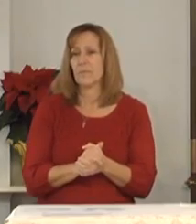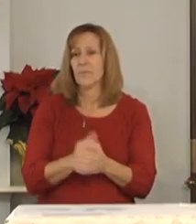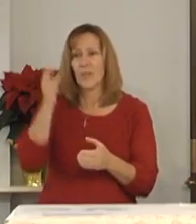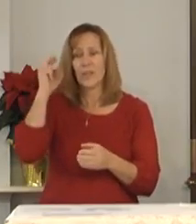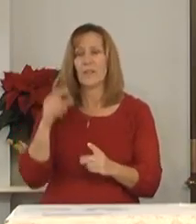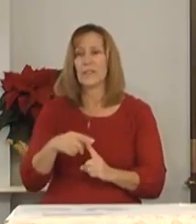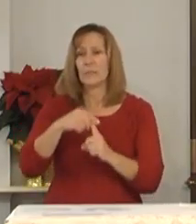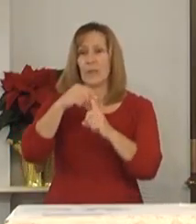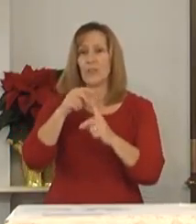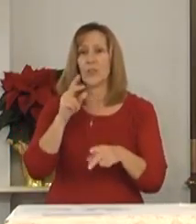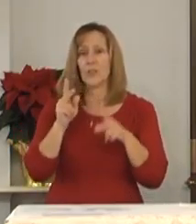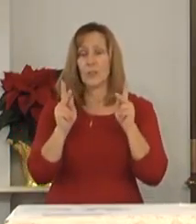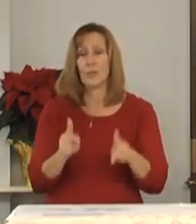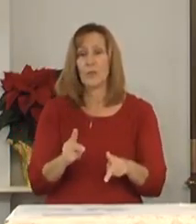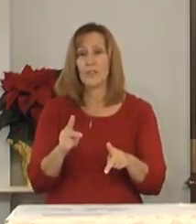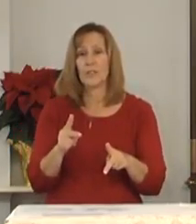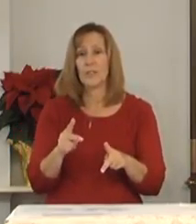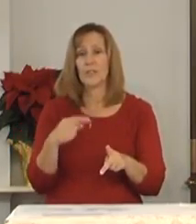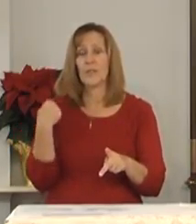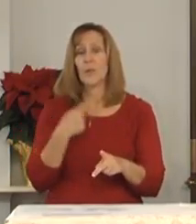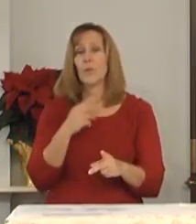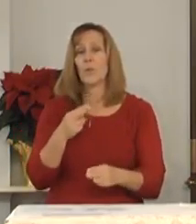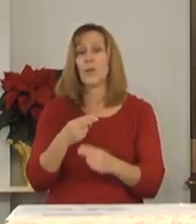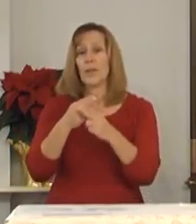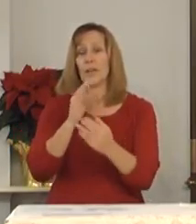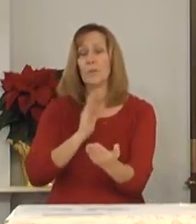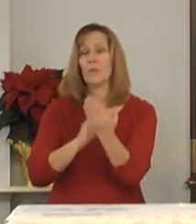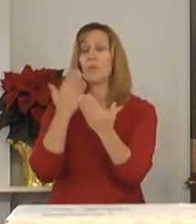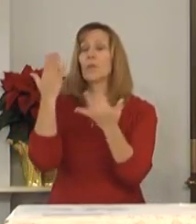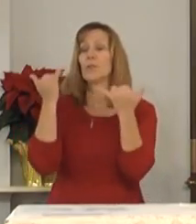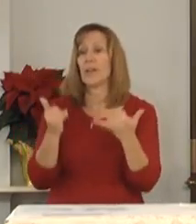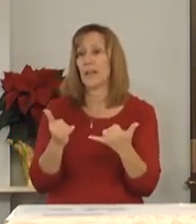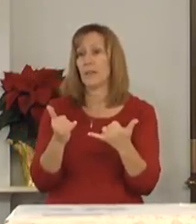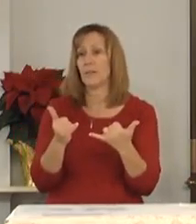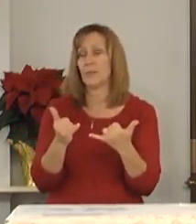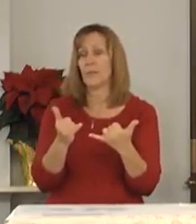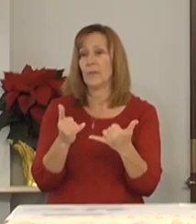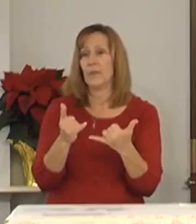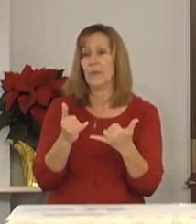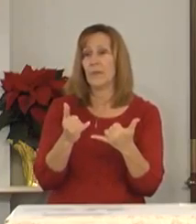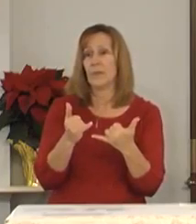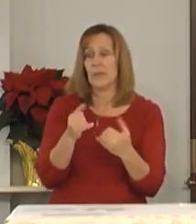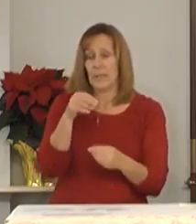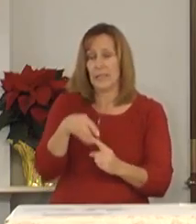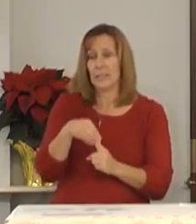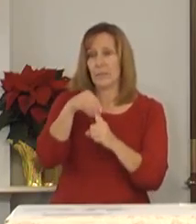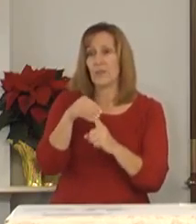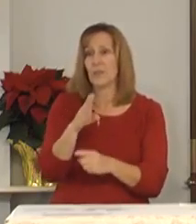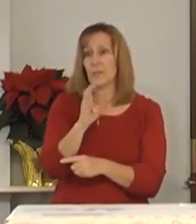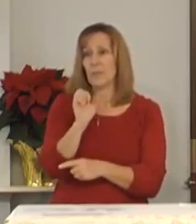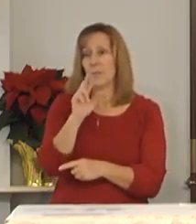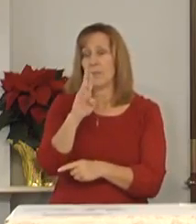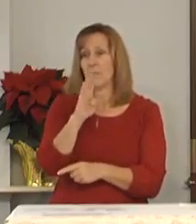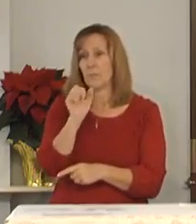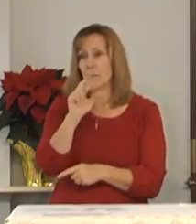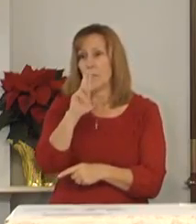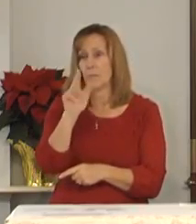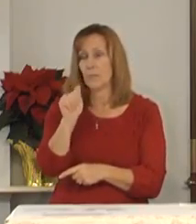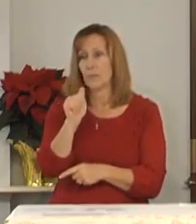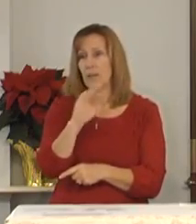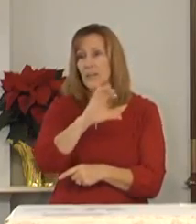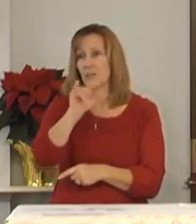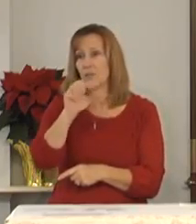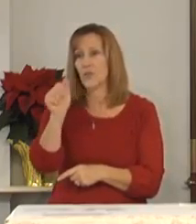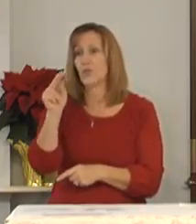Hear especially the persons and concerns we name before you now, especially Barbara and